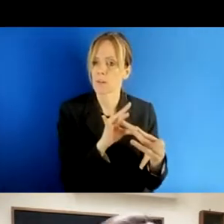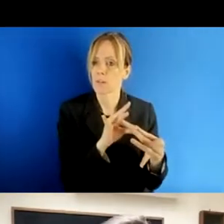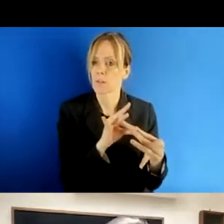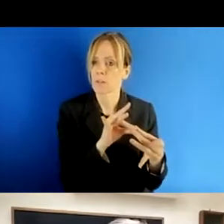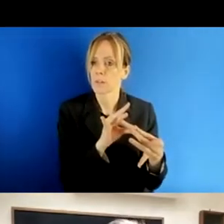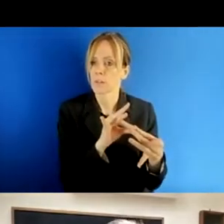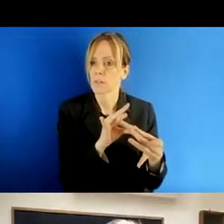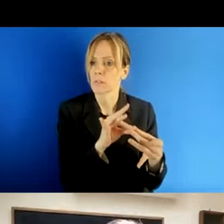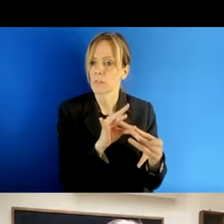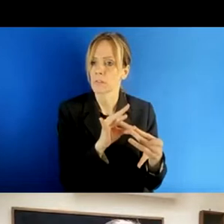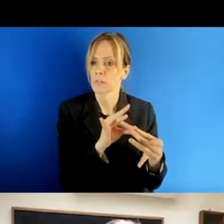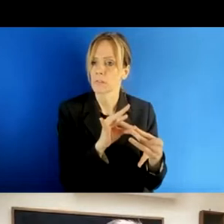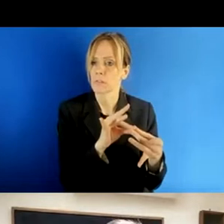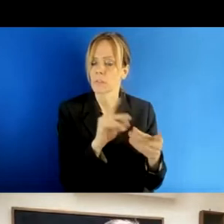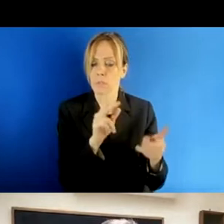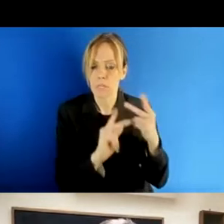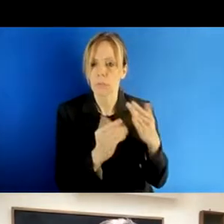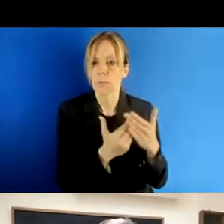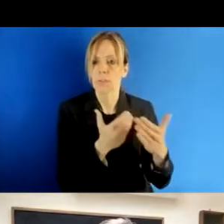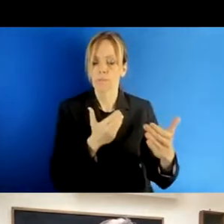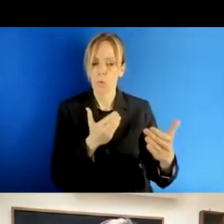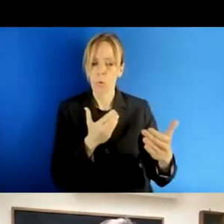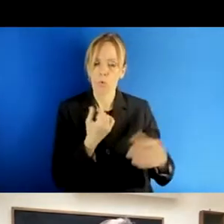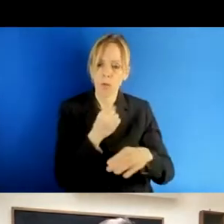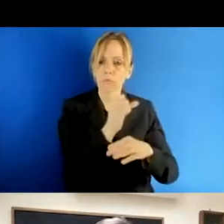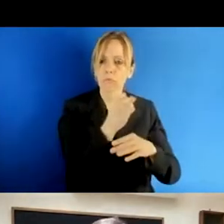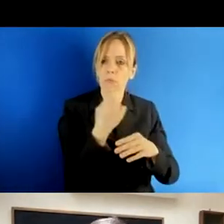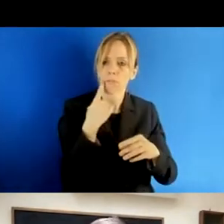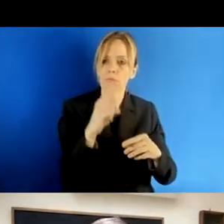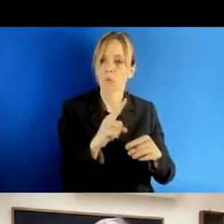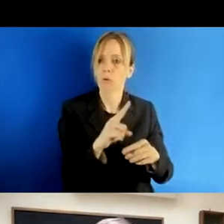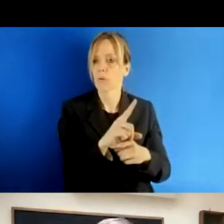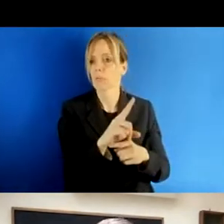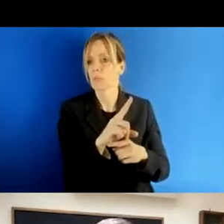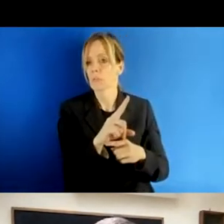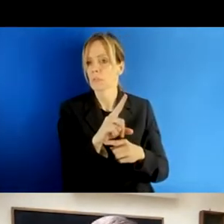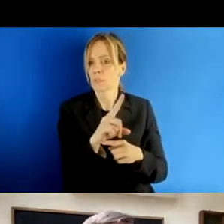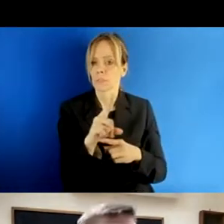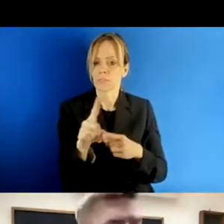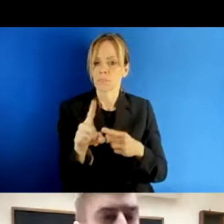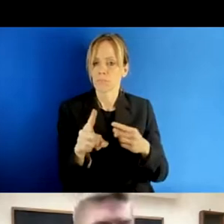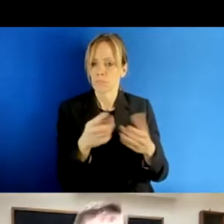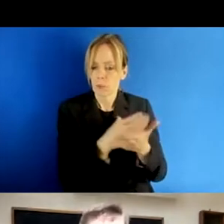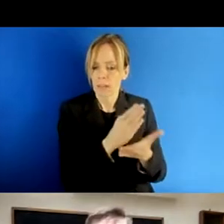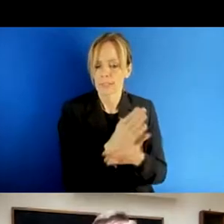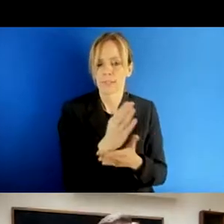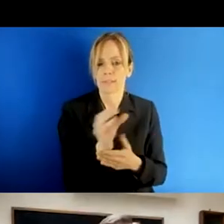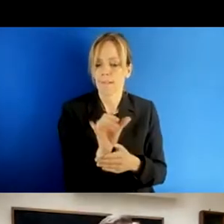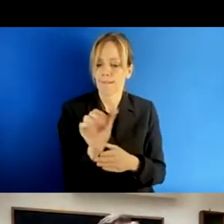in pushing through things such as the Rehabilitation Act or the ADA. I think those were